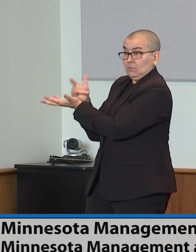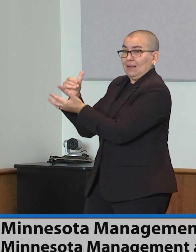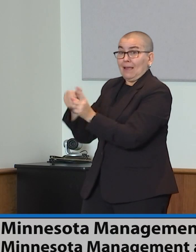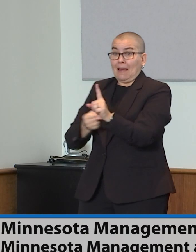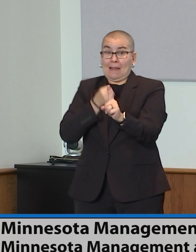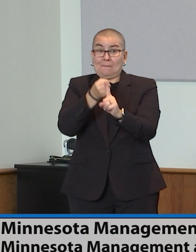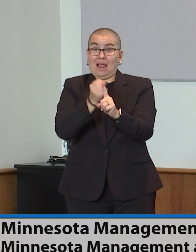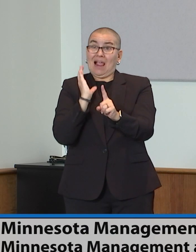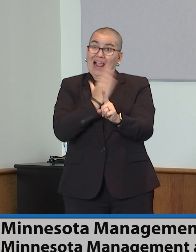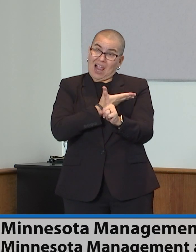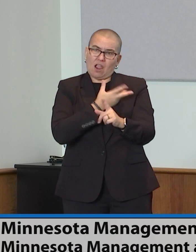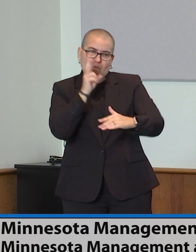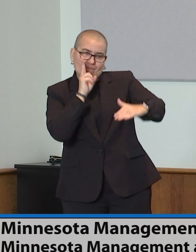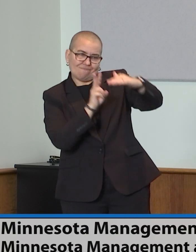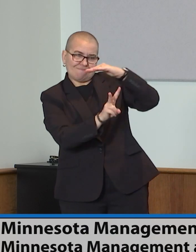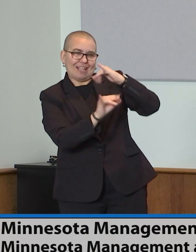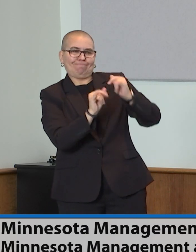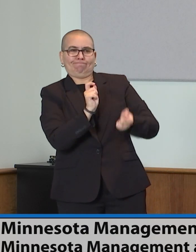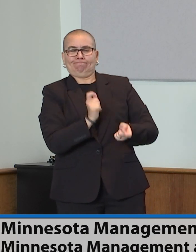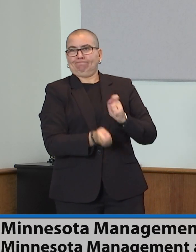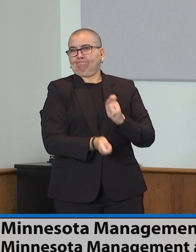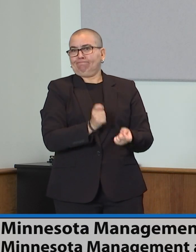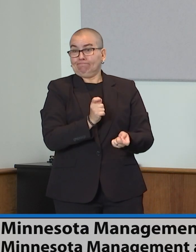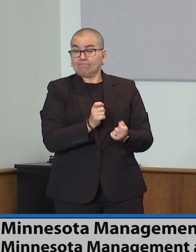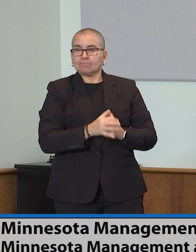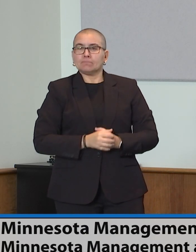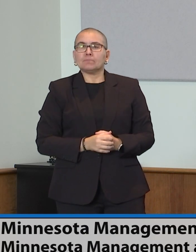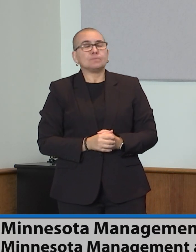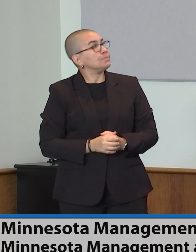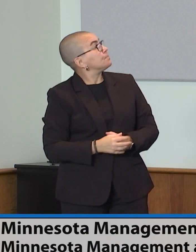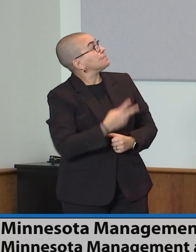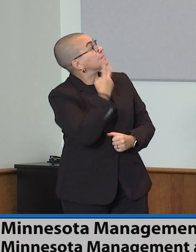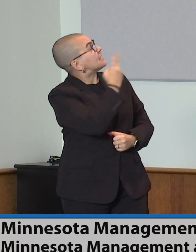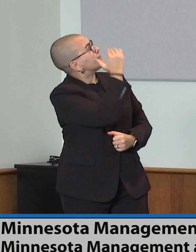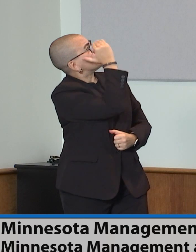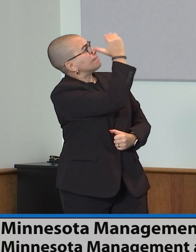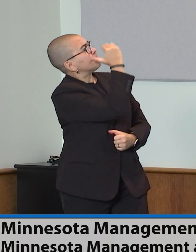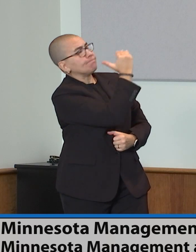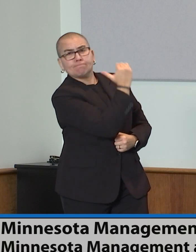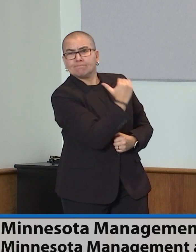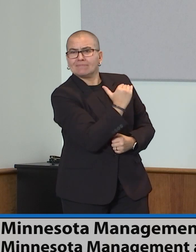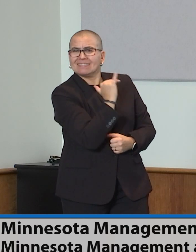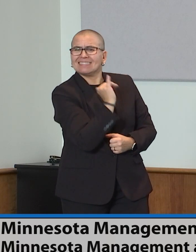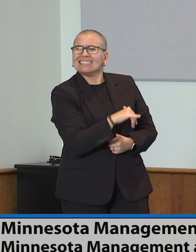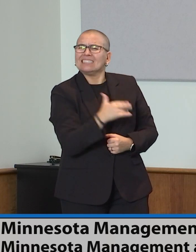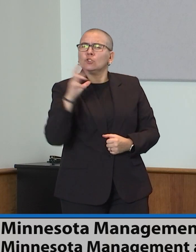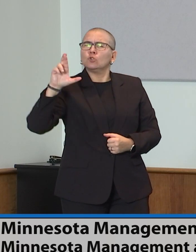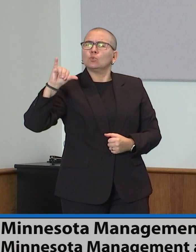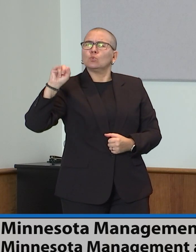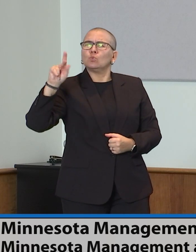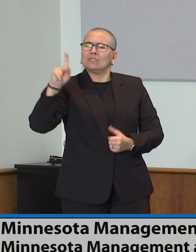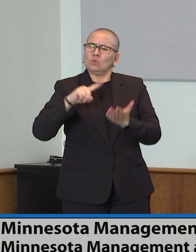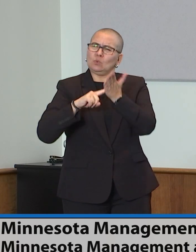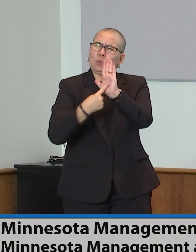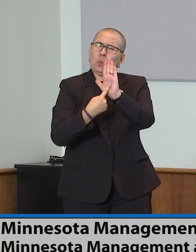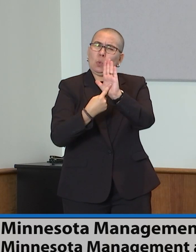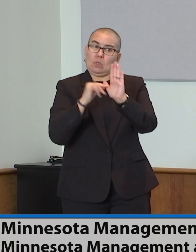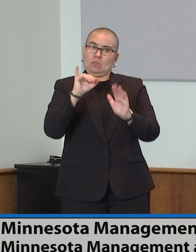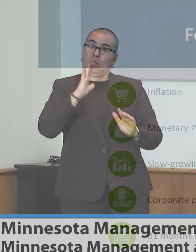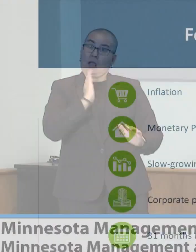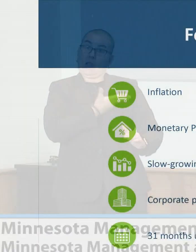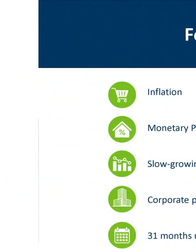So let me finish by reiterating some of the risks to this forecast. Inflation poses the most prominent near-term downside risk.